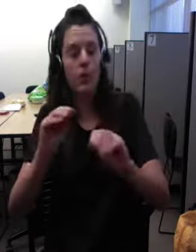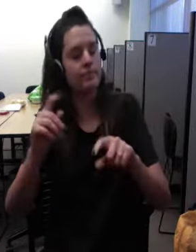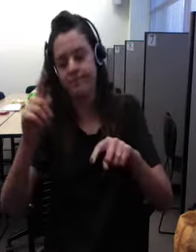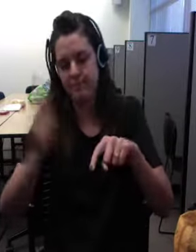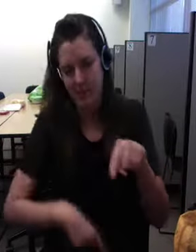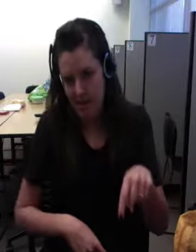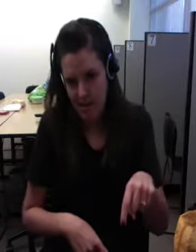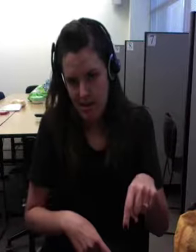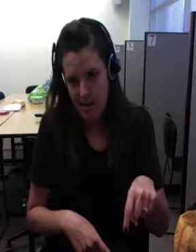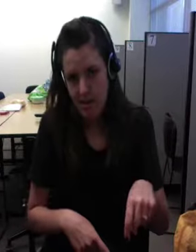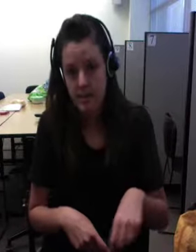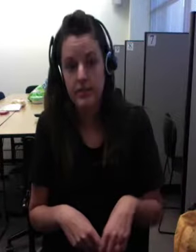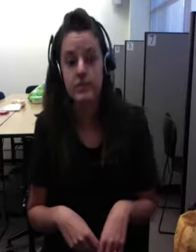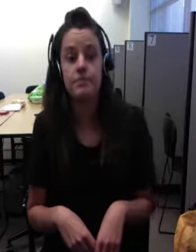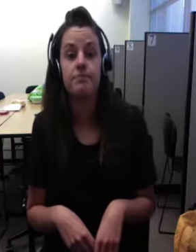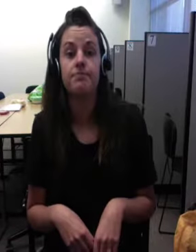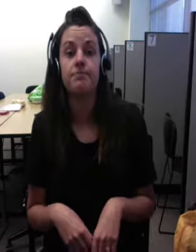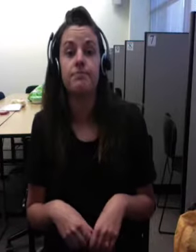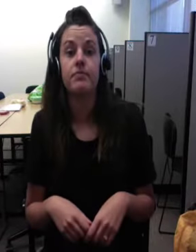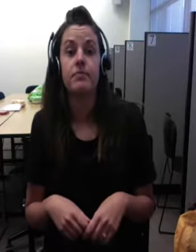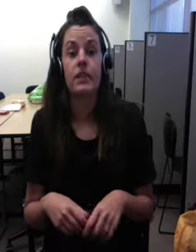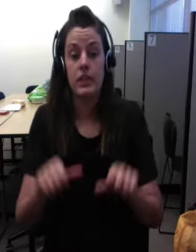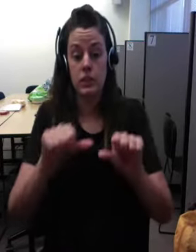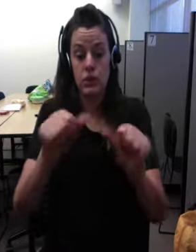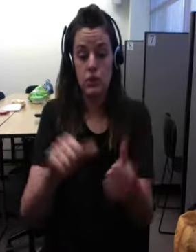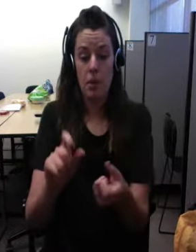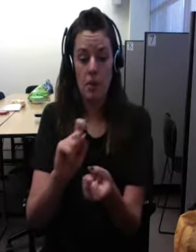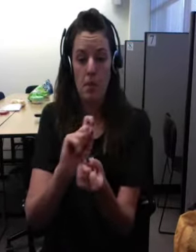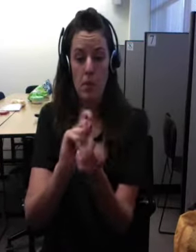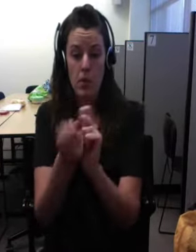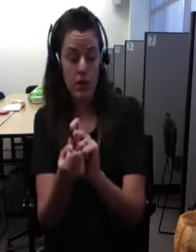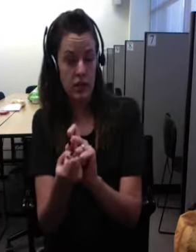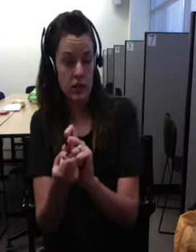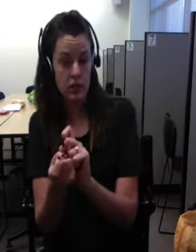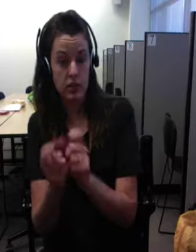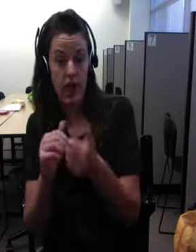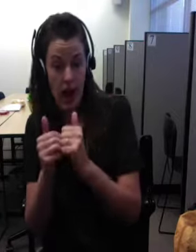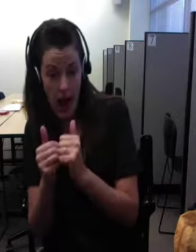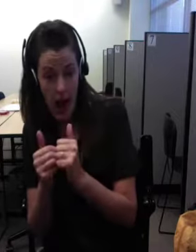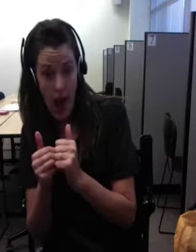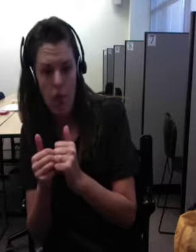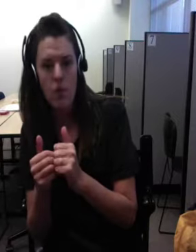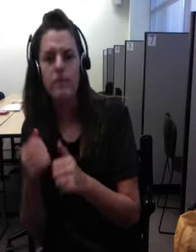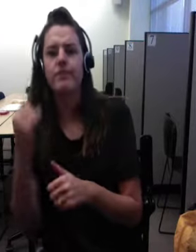only if forced, for instance, if it is broken or smashed.